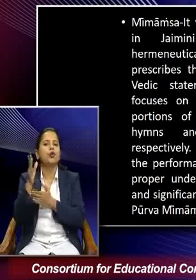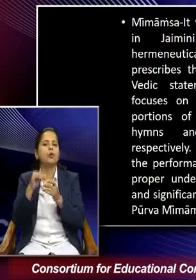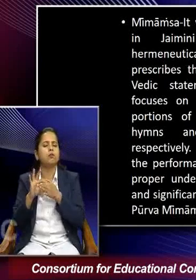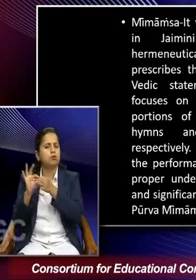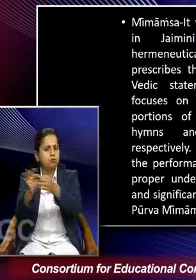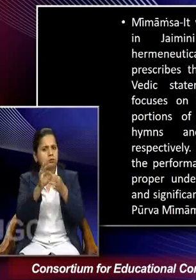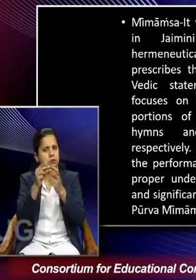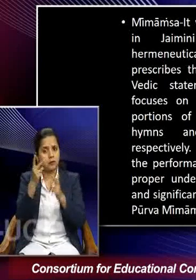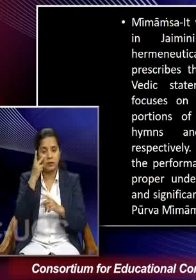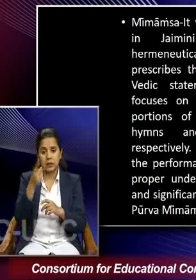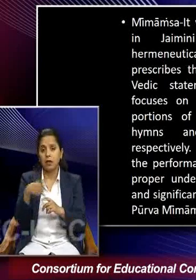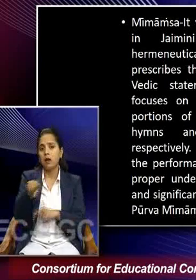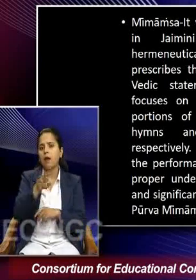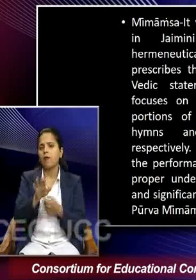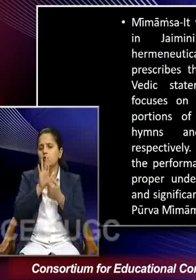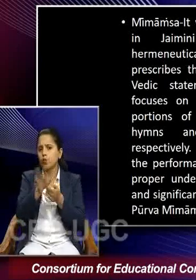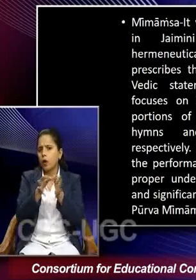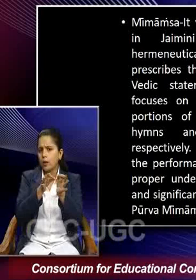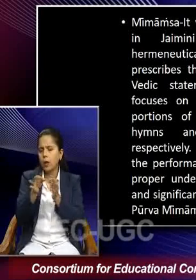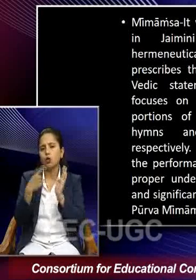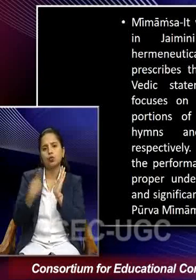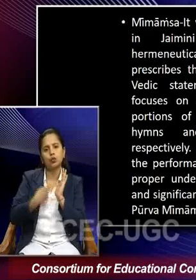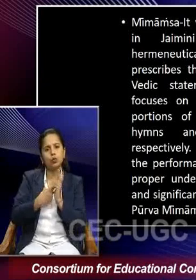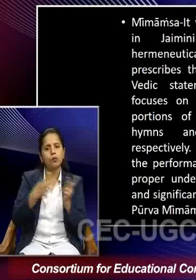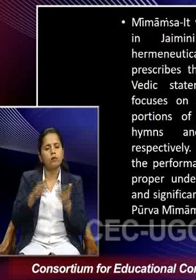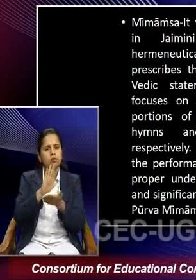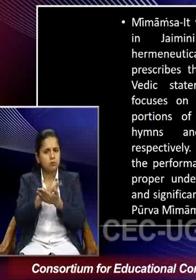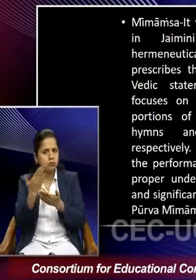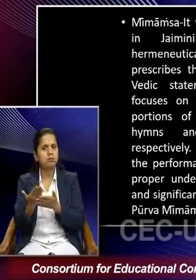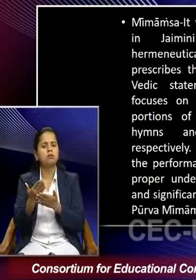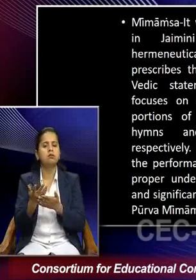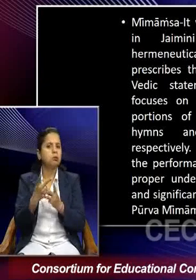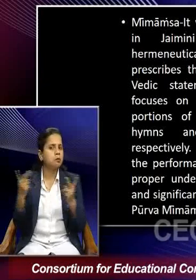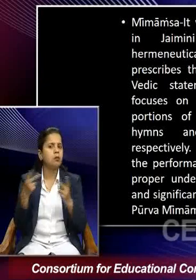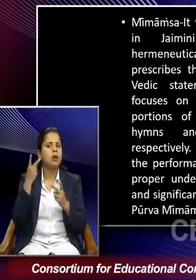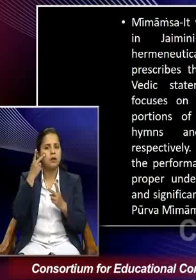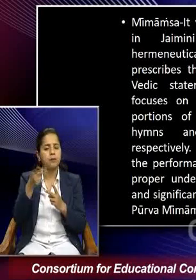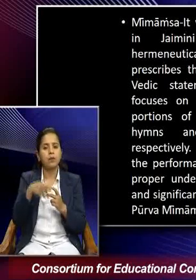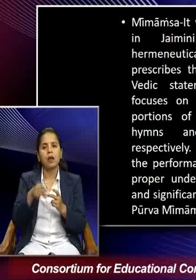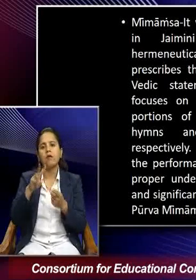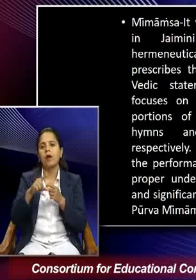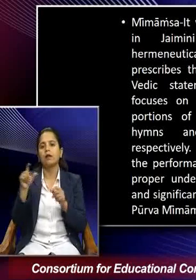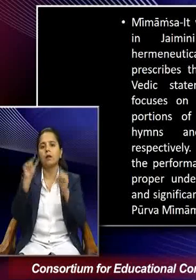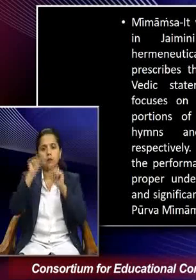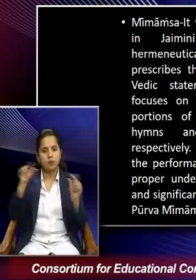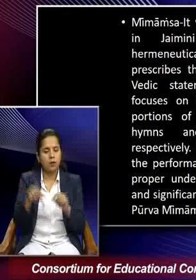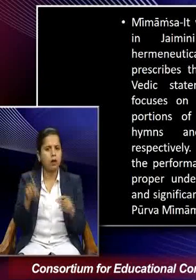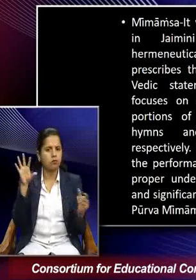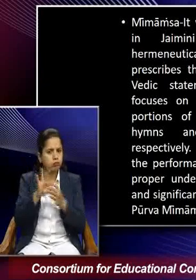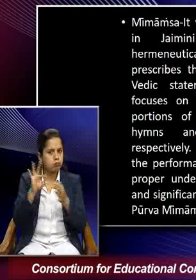sense that it prescribes the rules of interpretation of Vedic statements and